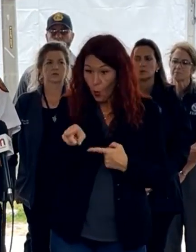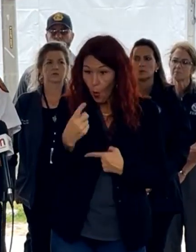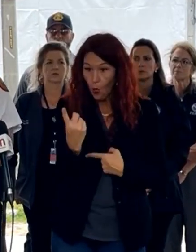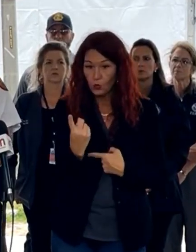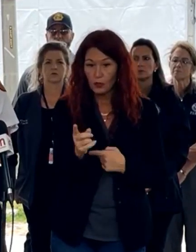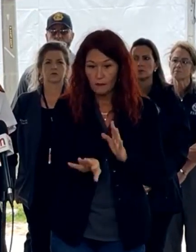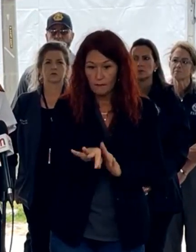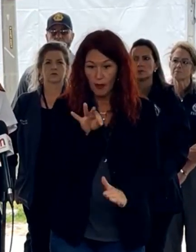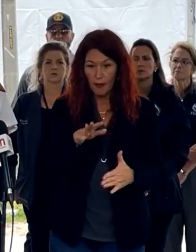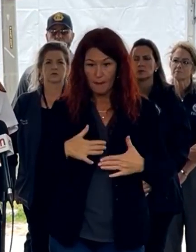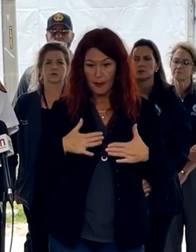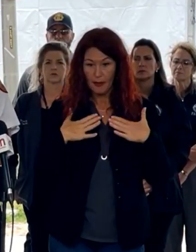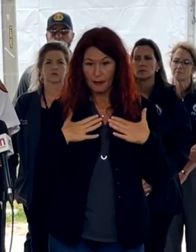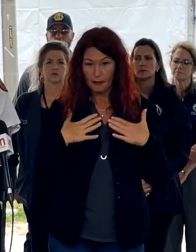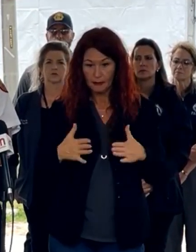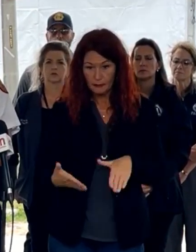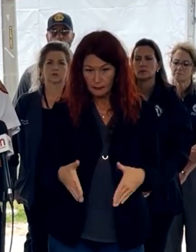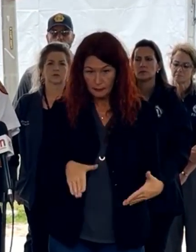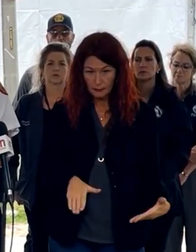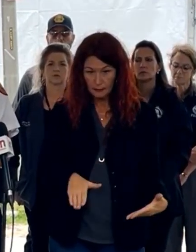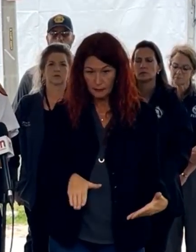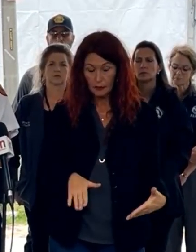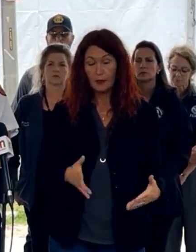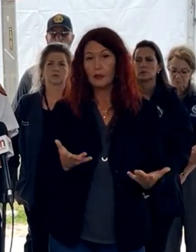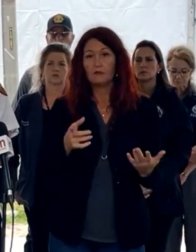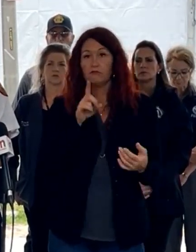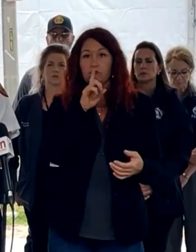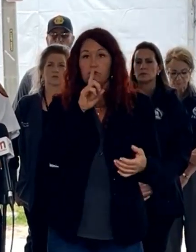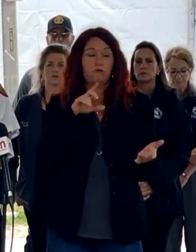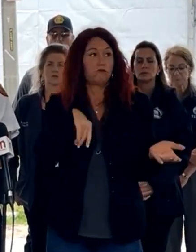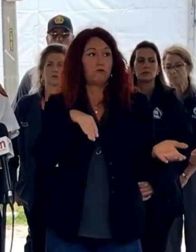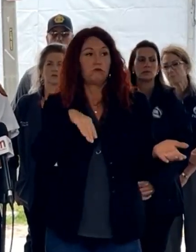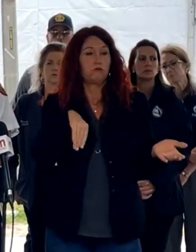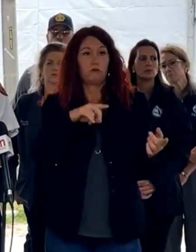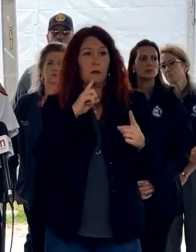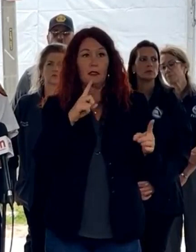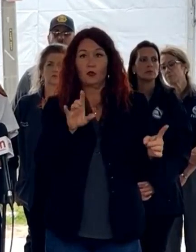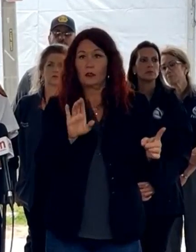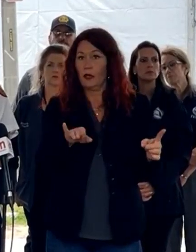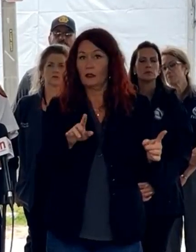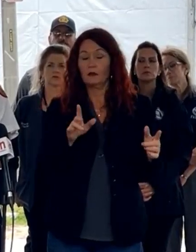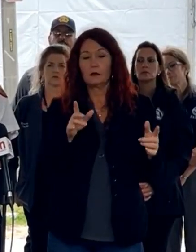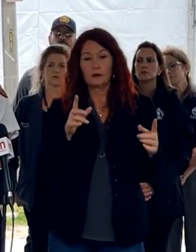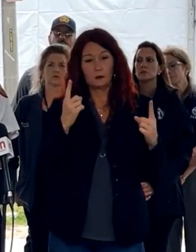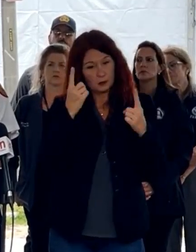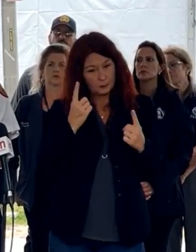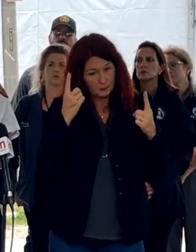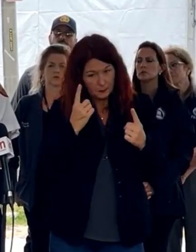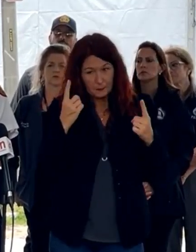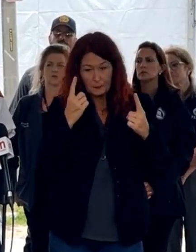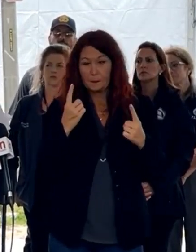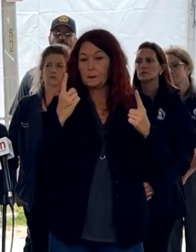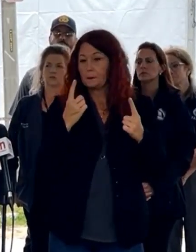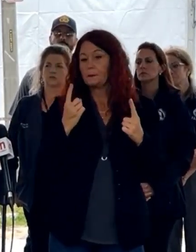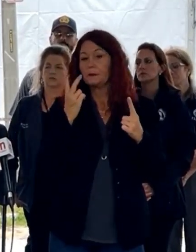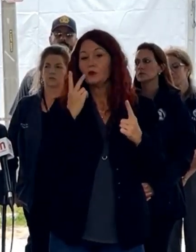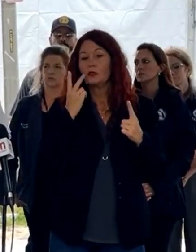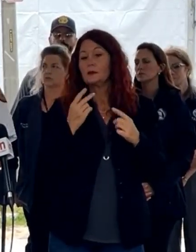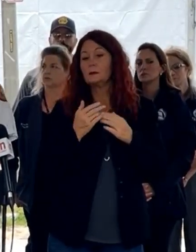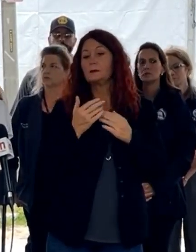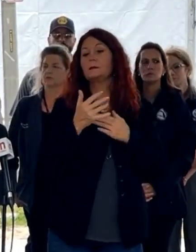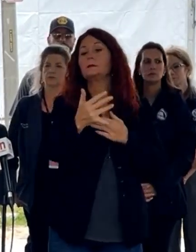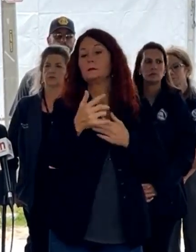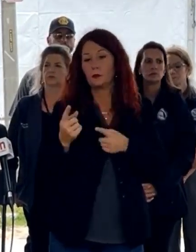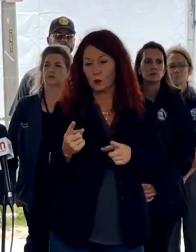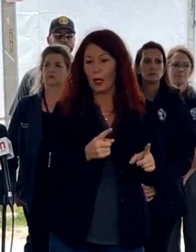soon? That we don't know yet. I mean, we're actively looking into it and having different dialogues in regards to our strategies. Got